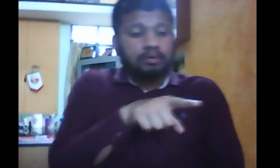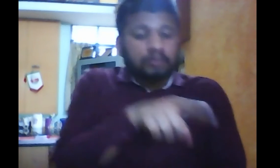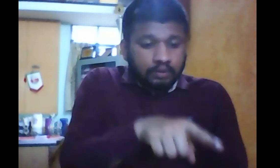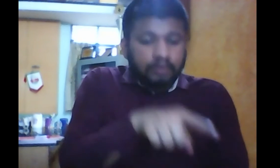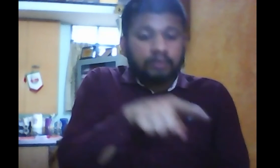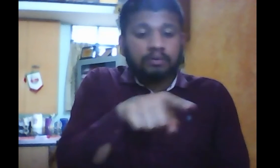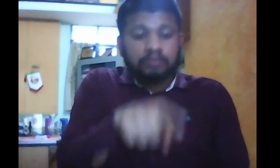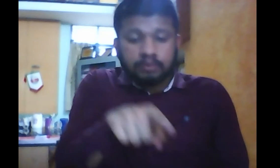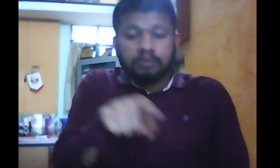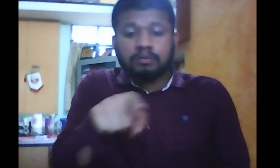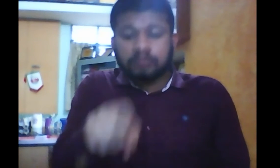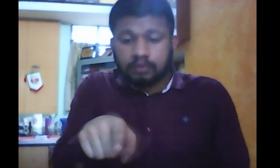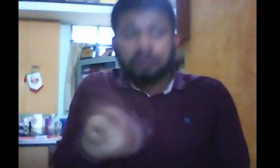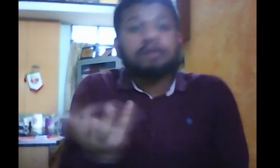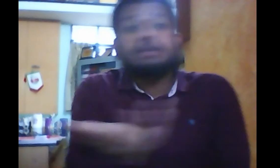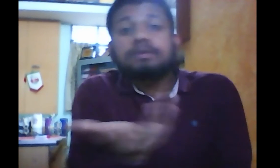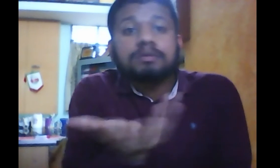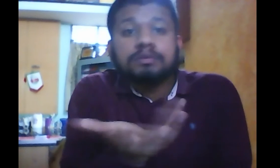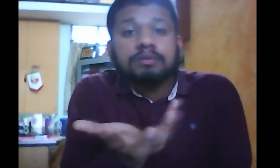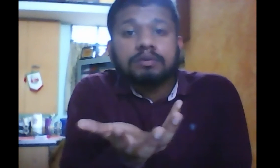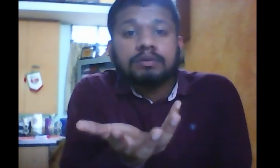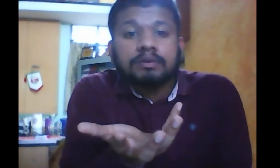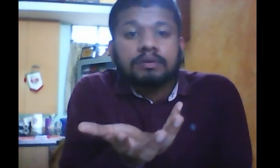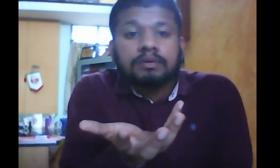this, this, or this. What?